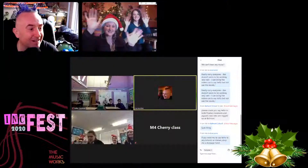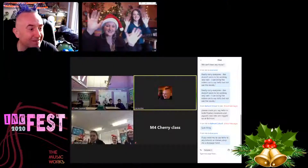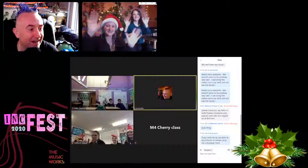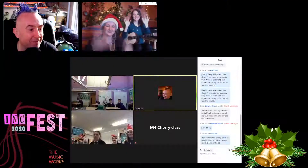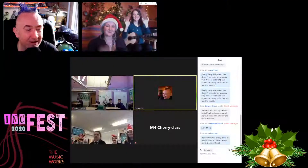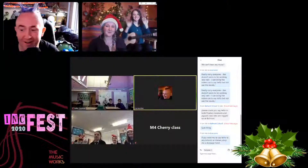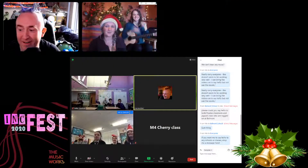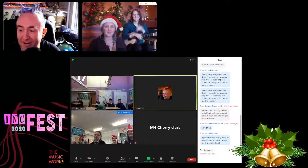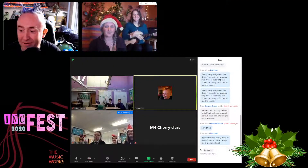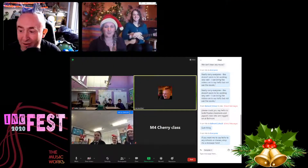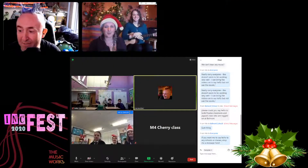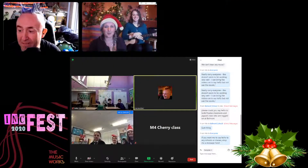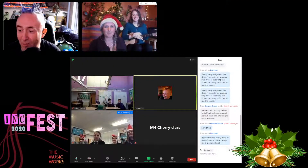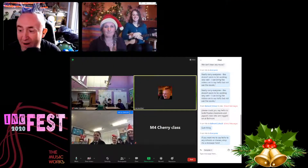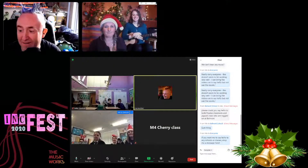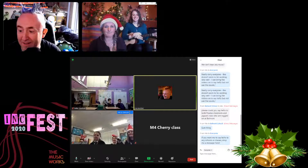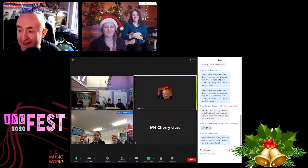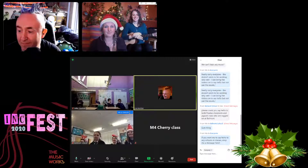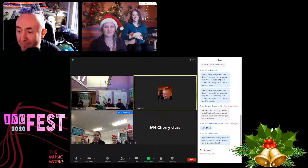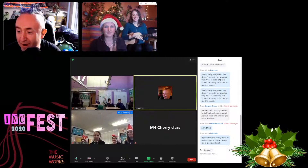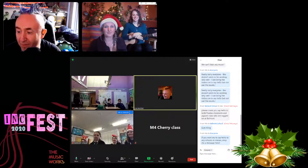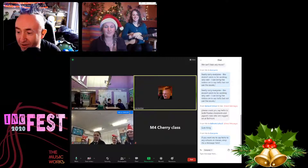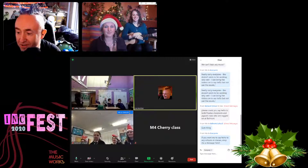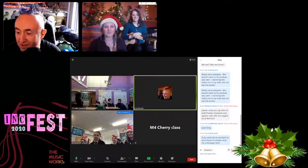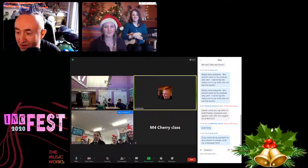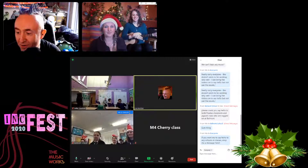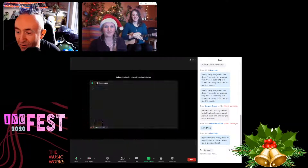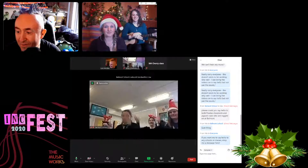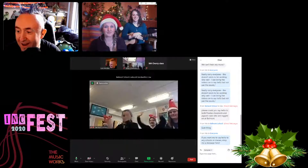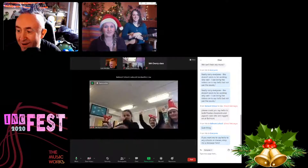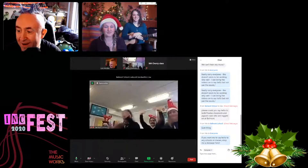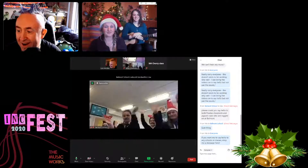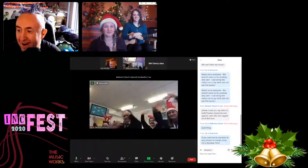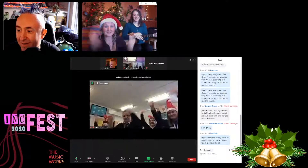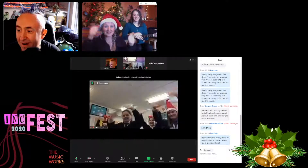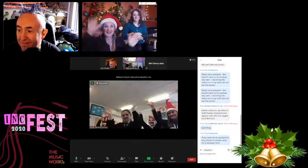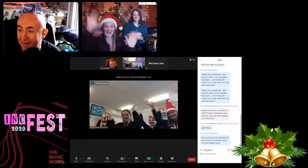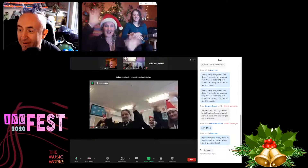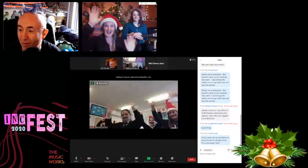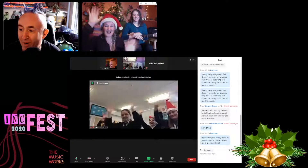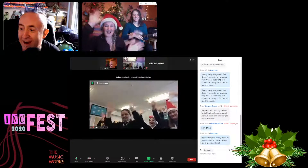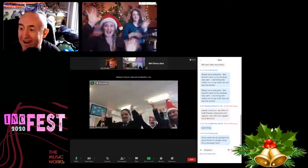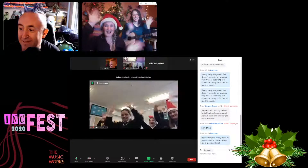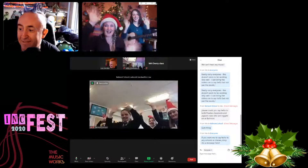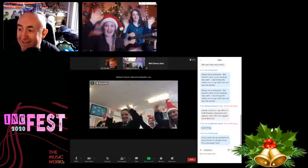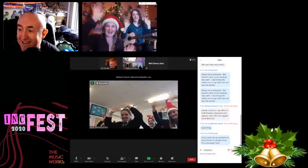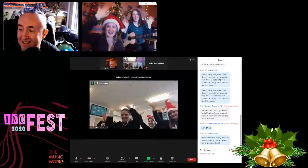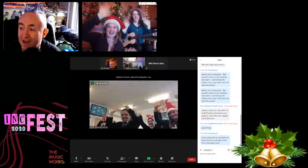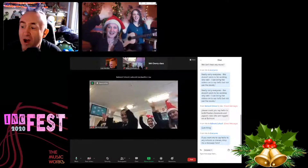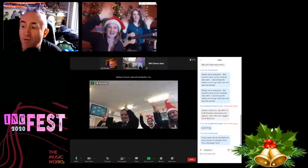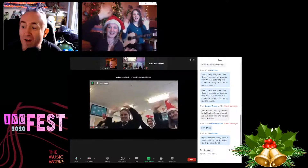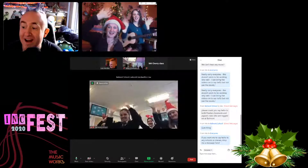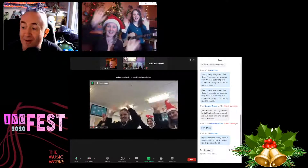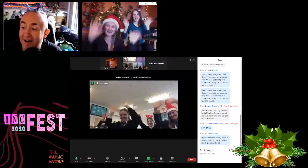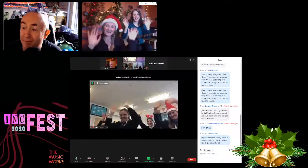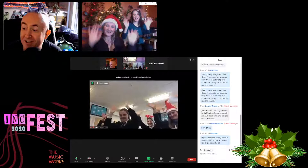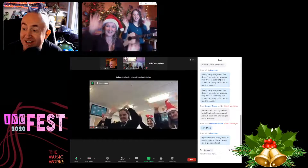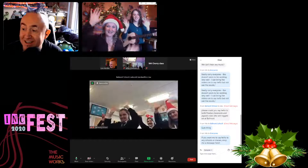to get everybody on. So we've got people waving there from Belmont School. There we go. Having a bit of a wave. Fantastic. Really, really appreciating